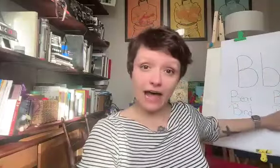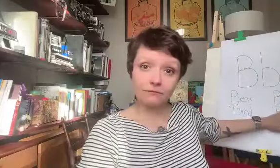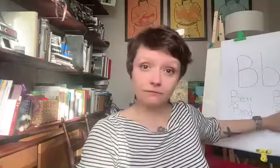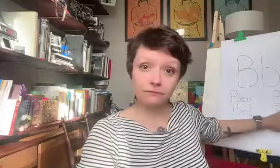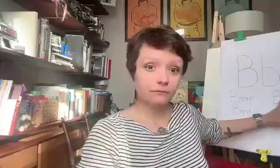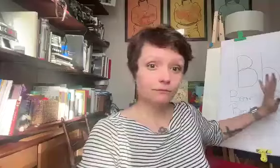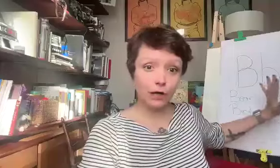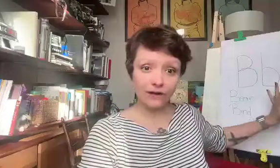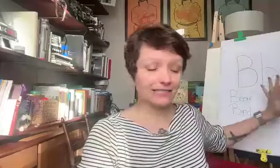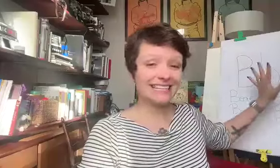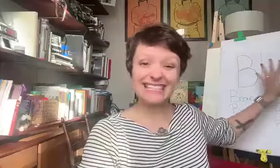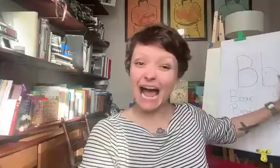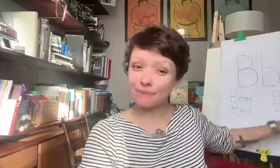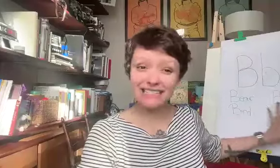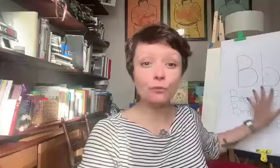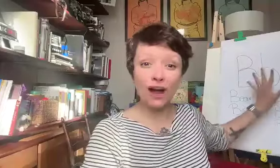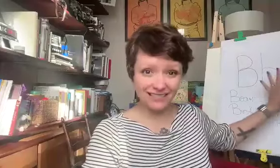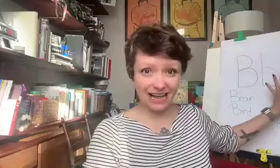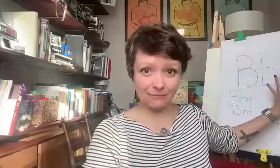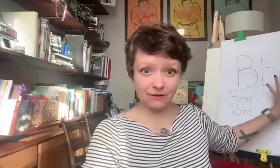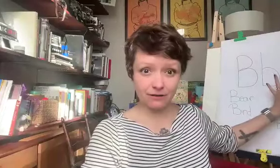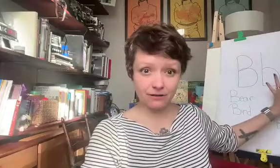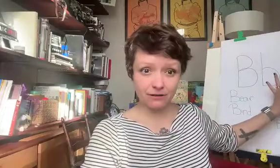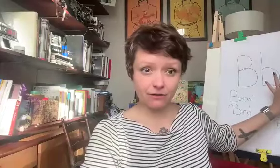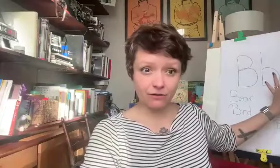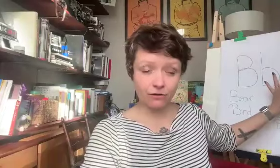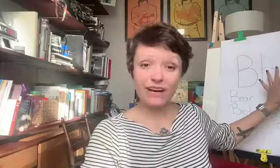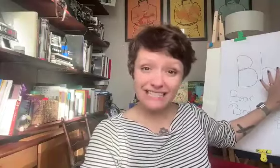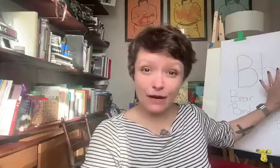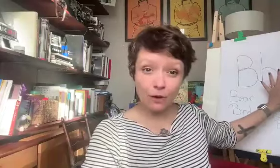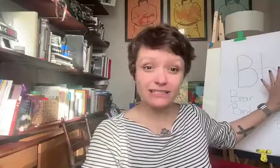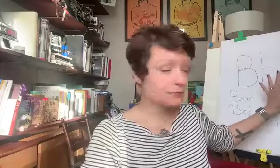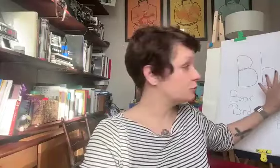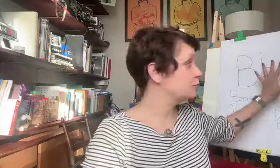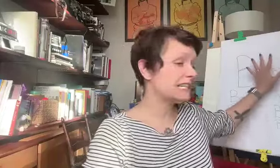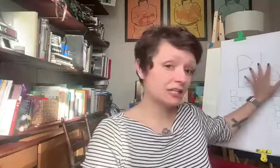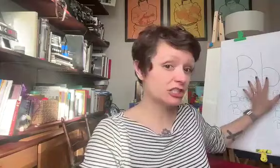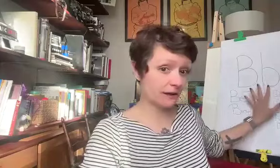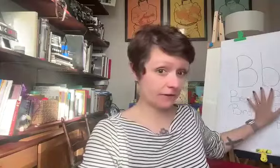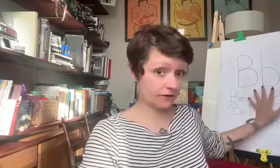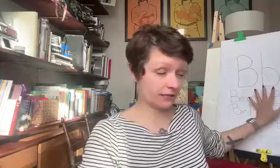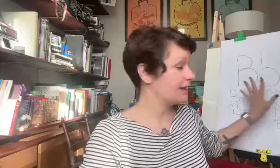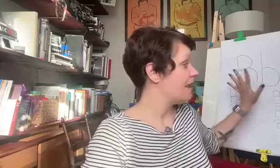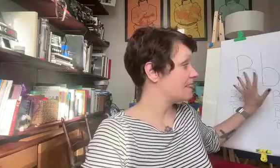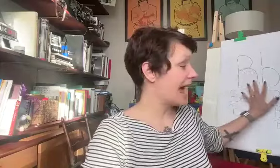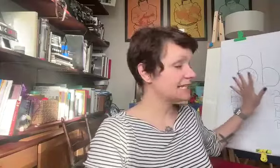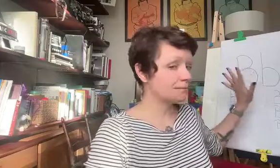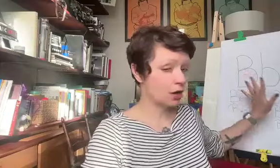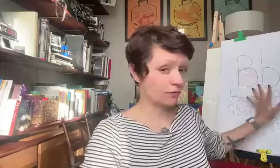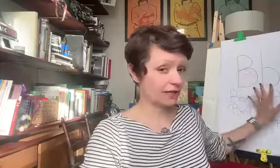then. Perfect. This happens at rug time. We take rug time to teach stuff like this. That's perfect.